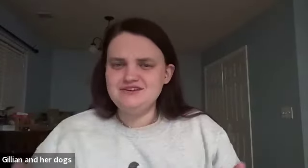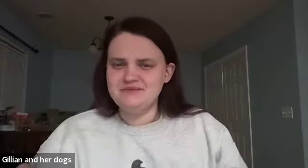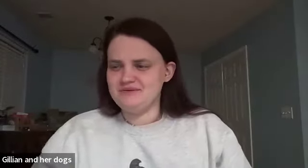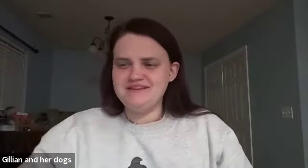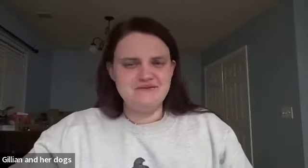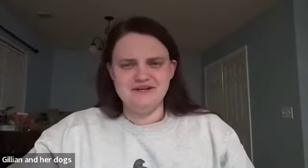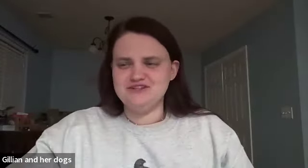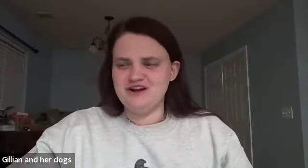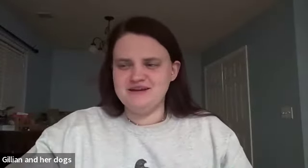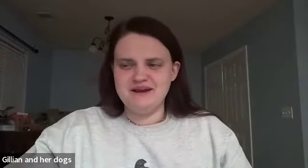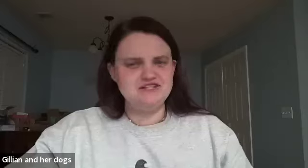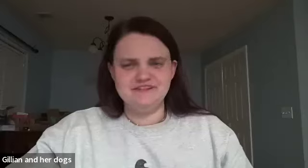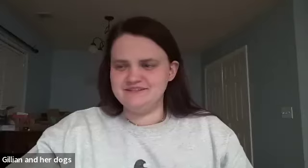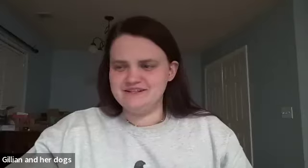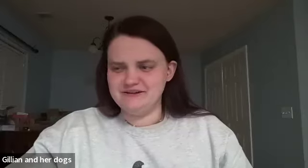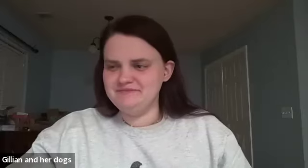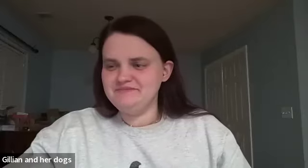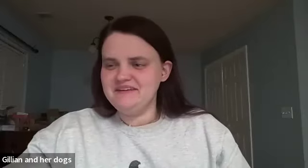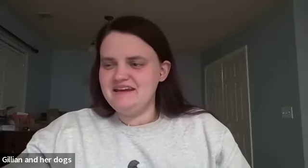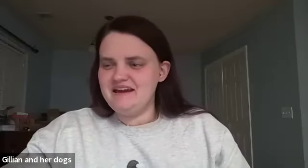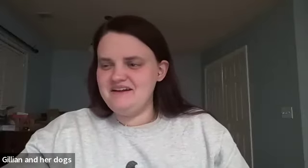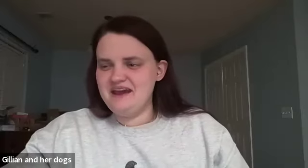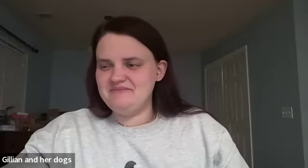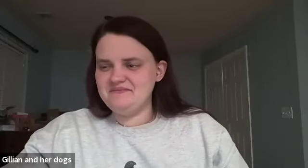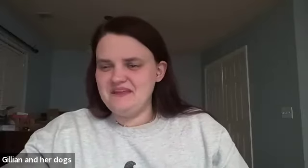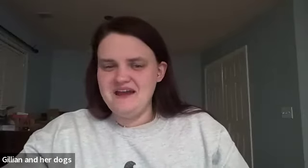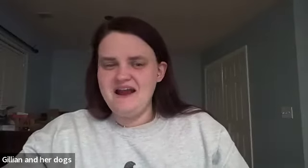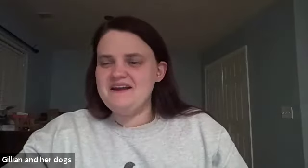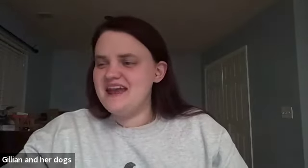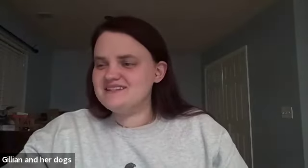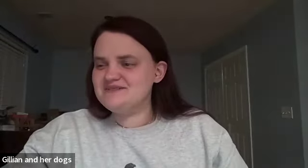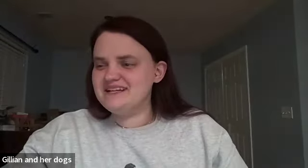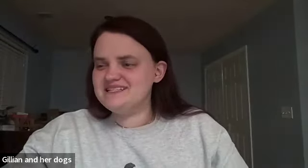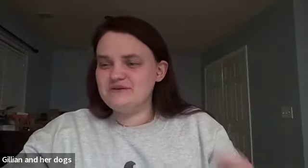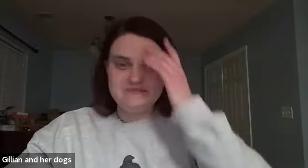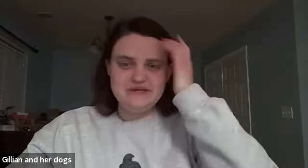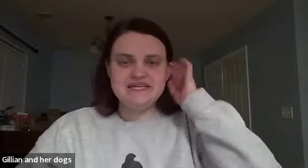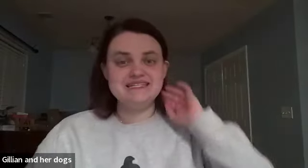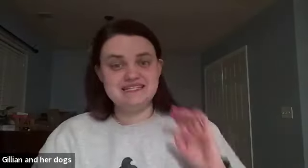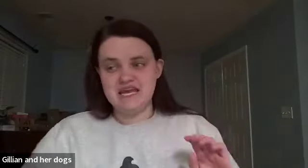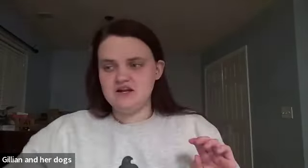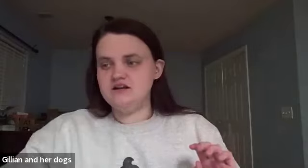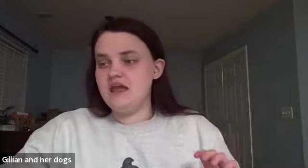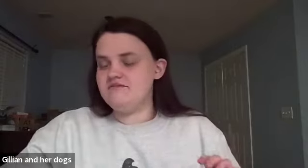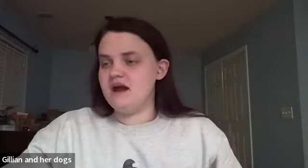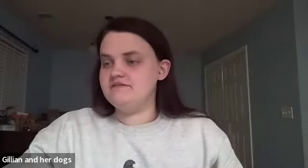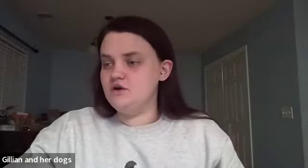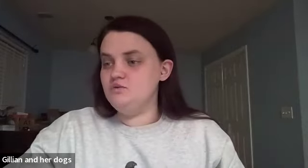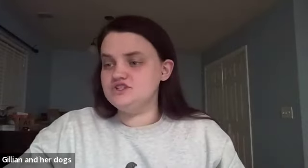ASL can be really fun when you're talking about your feels. So you're okay. Our next one is going to be scared. If my phone will